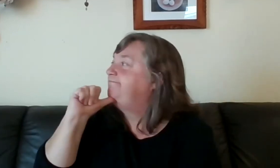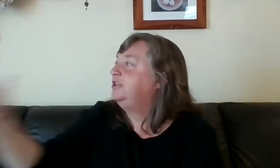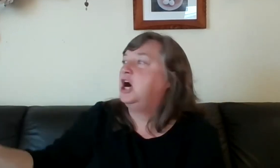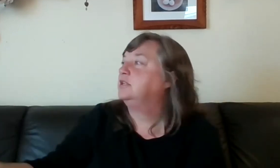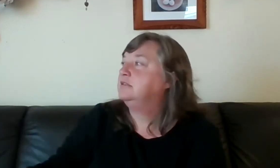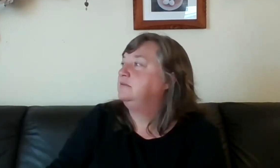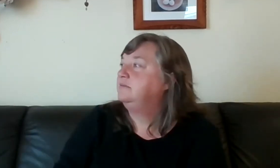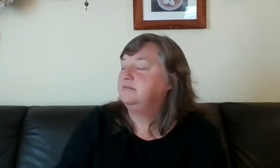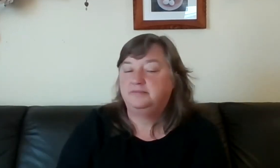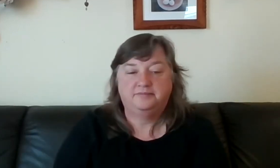Not.